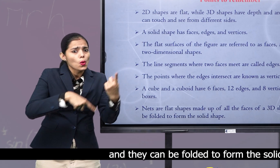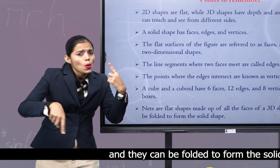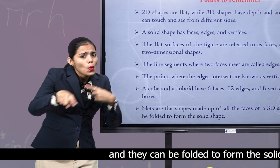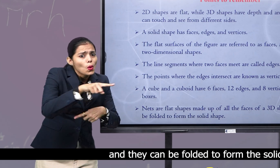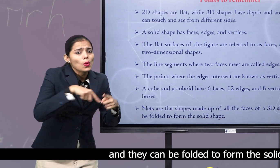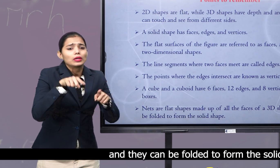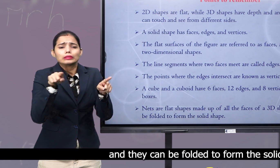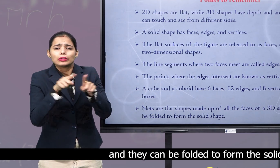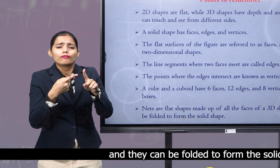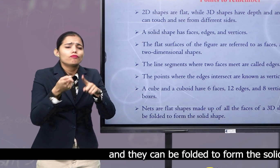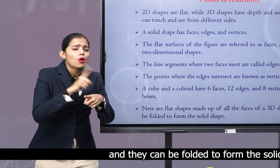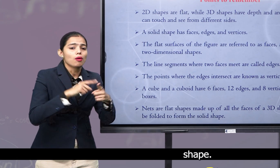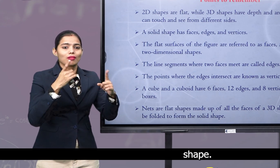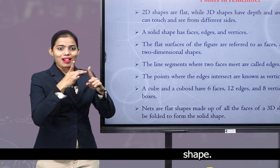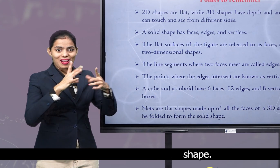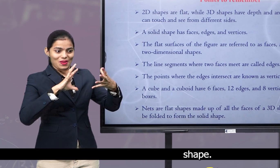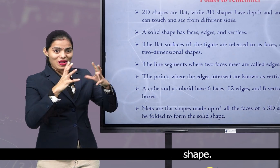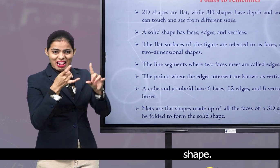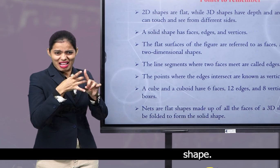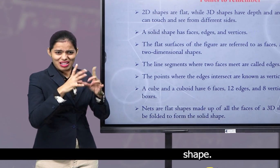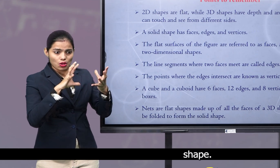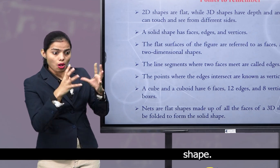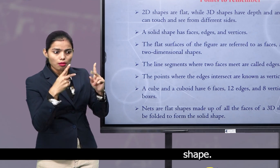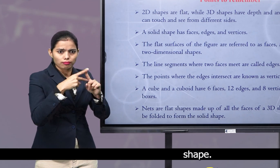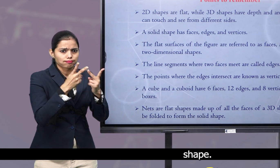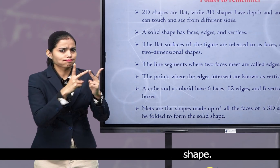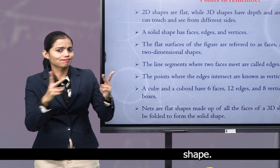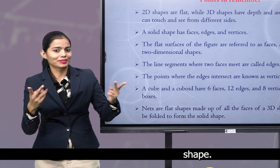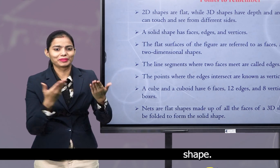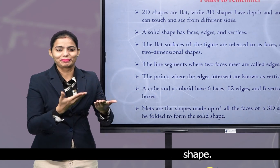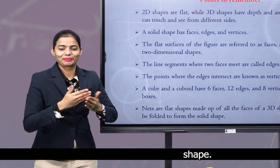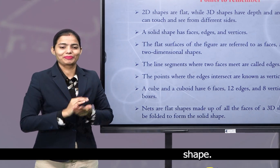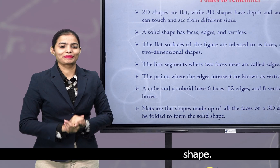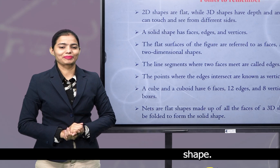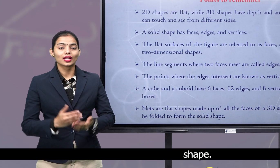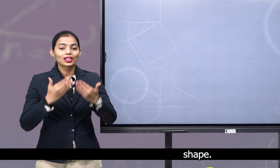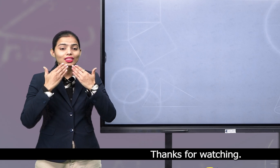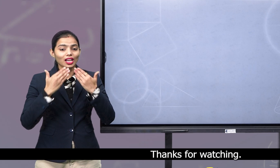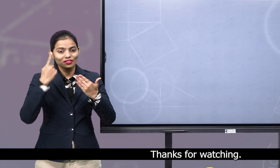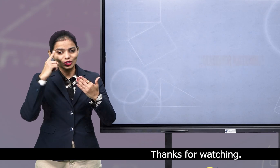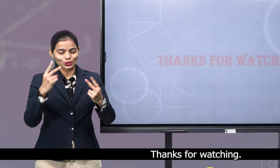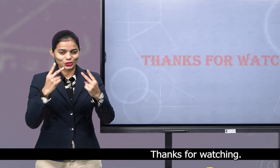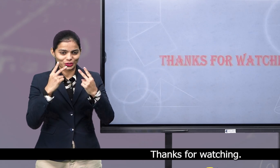form the solid shape. Thanks for watching.